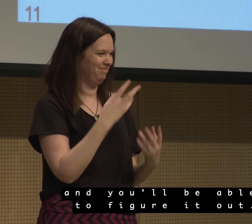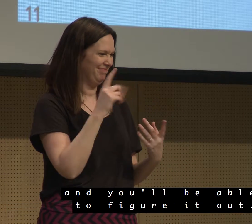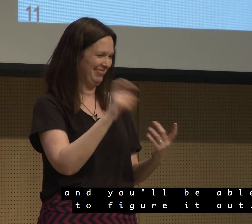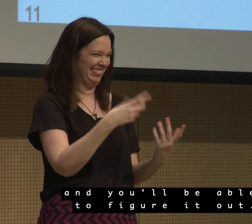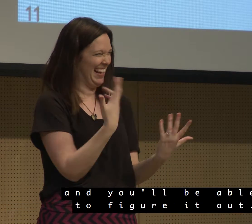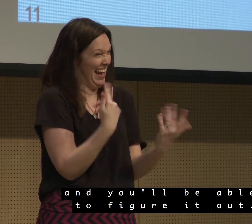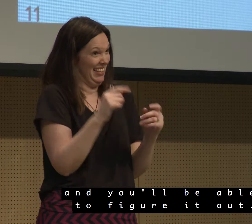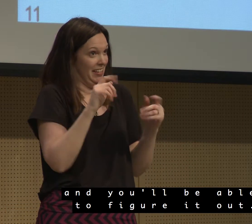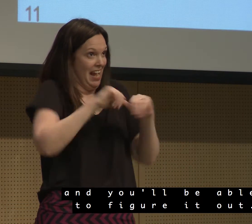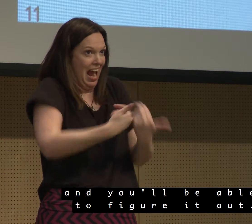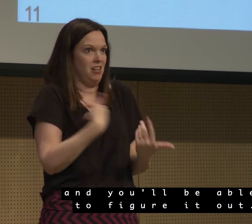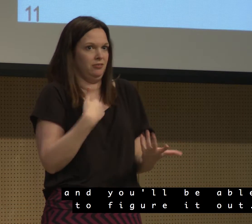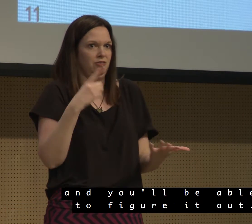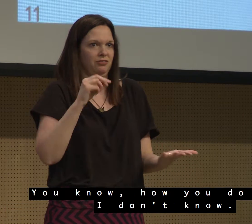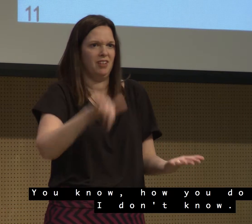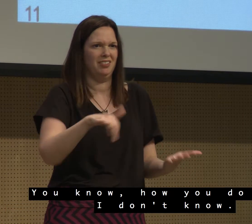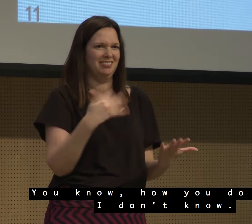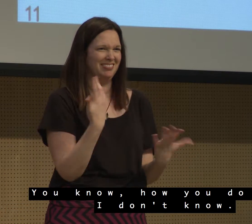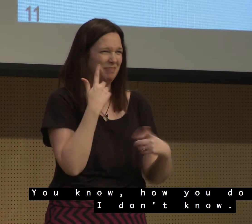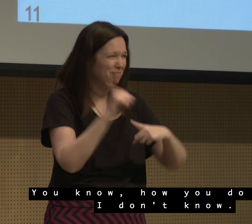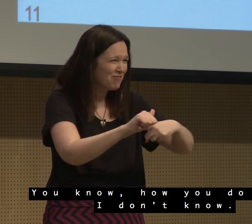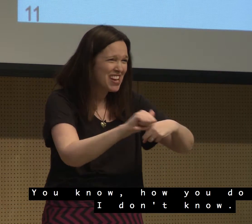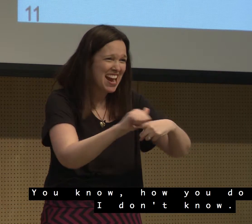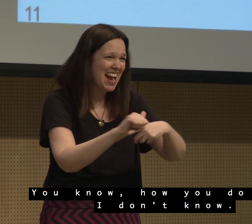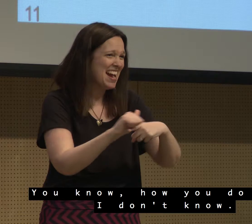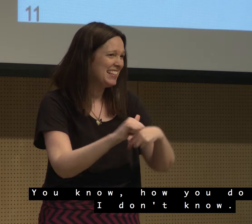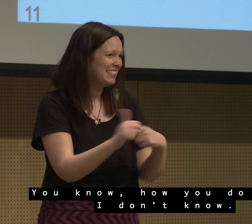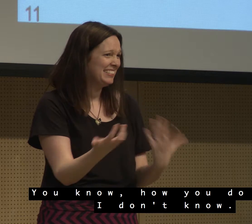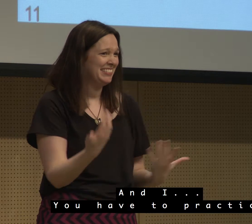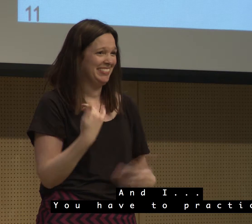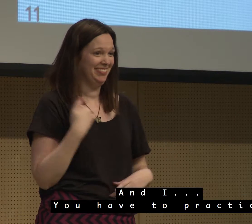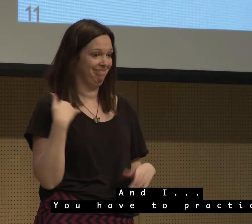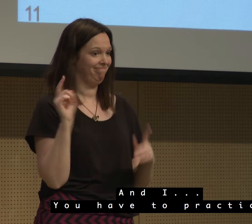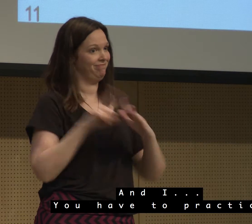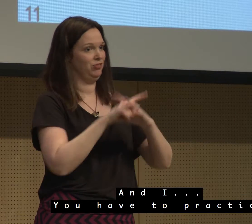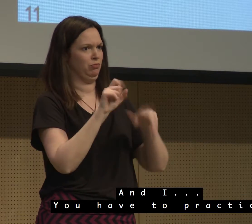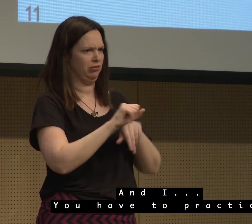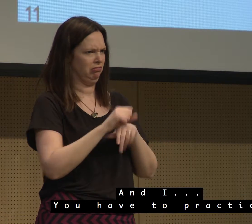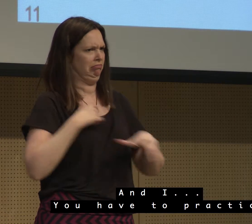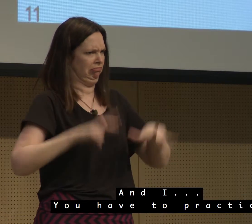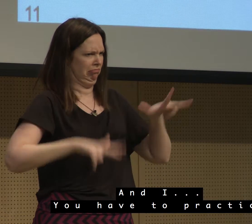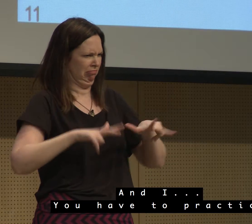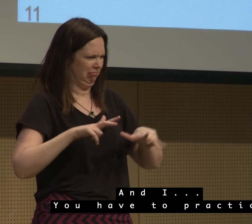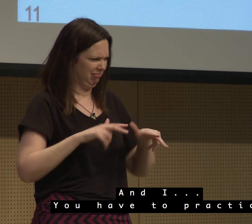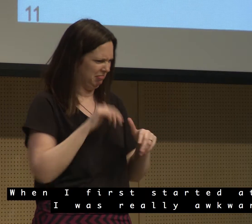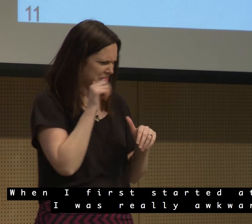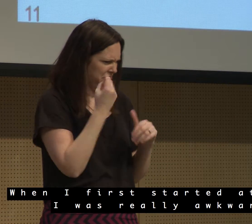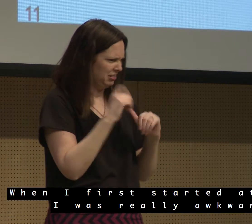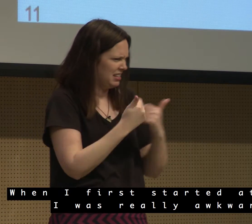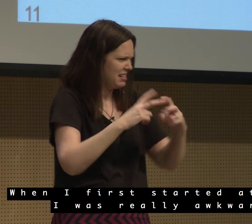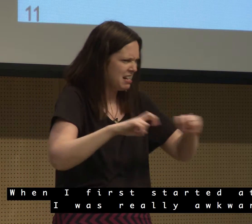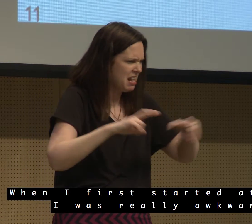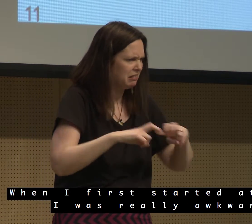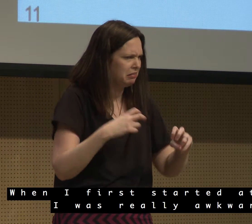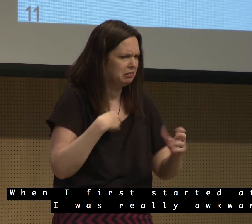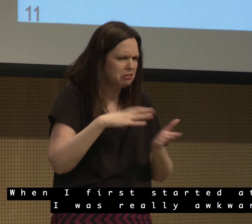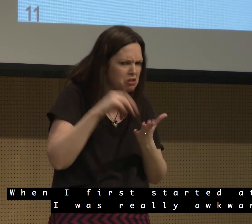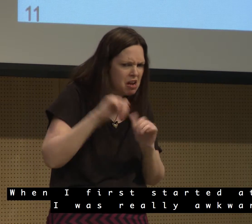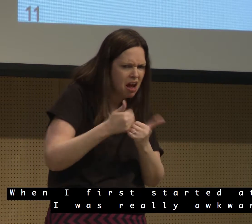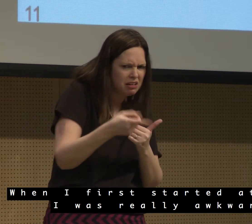be able to figure it out. You know, how you do that, I don't know. You have to practice. When I first started at work, I was